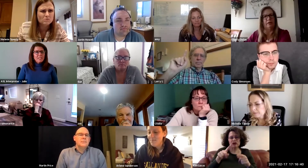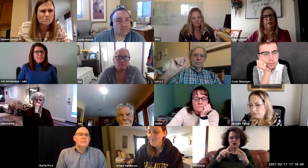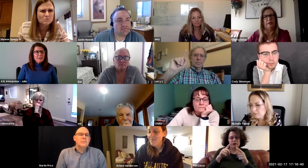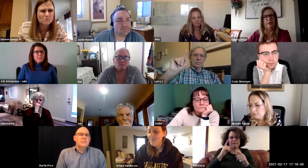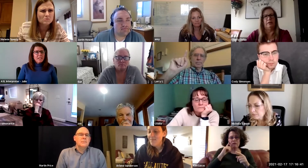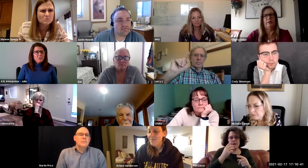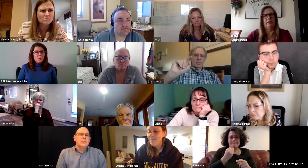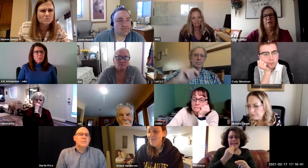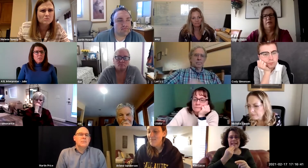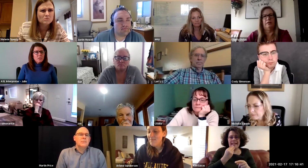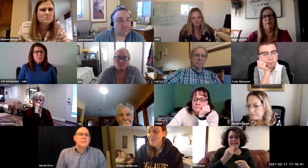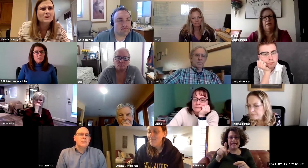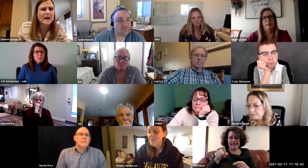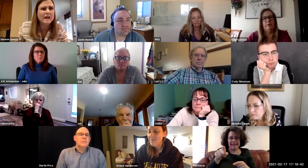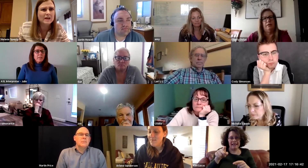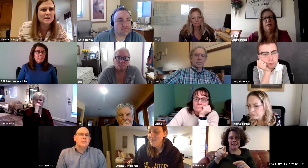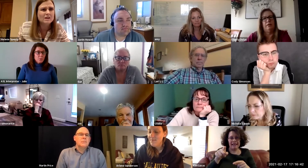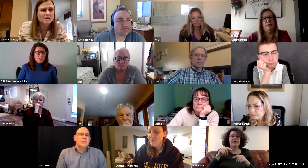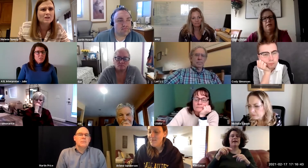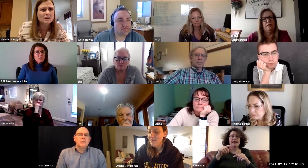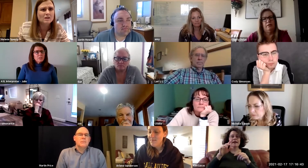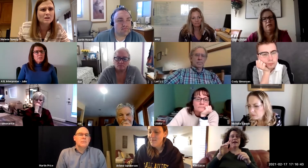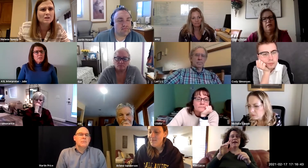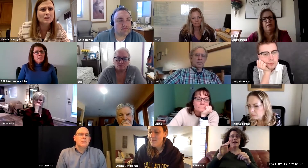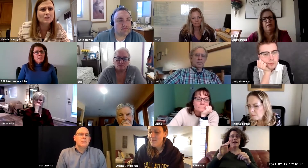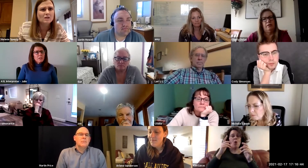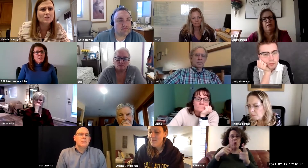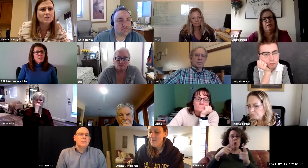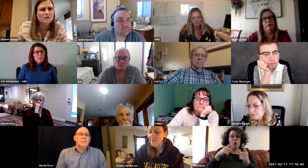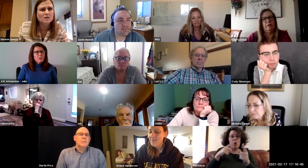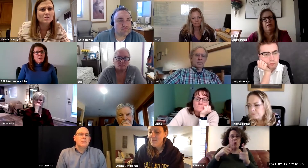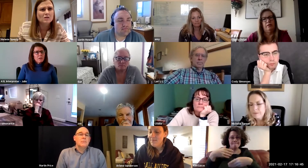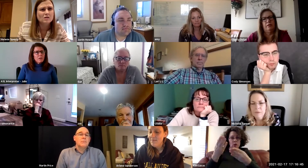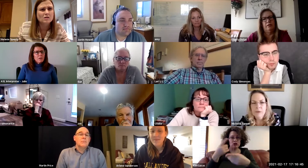And this is Kim. To answer the question, Melanie's question,